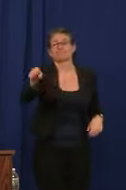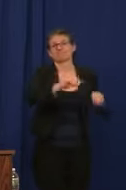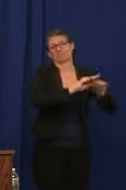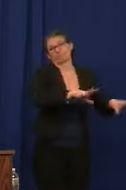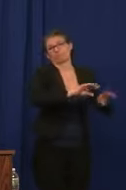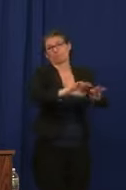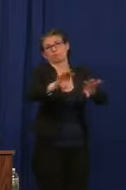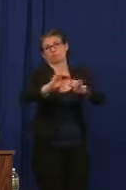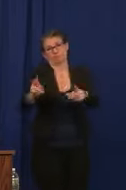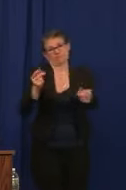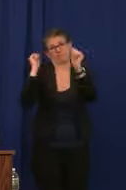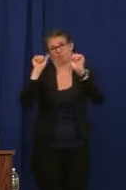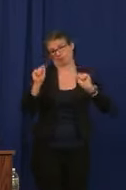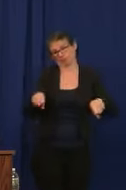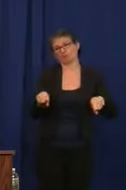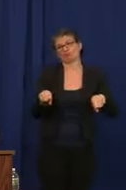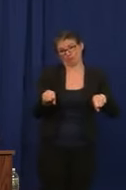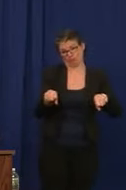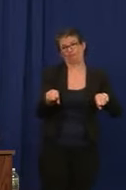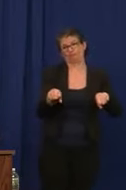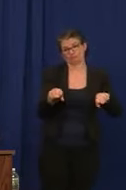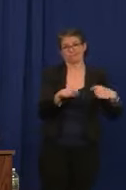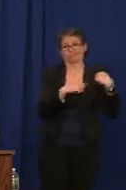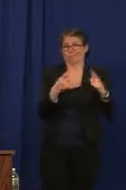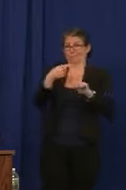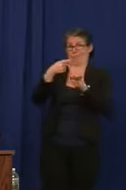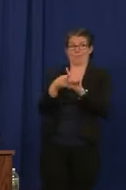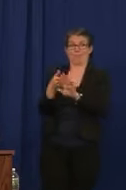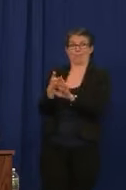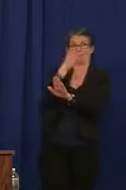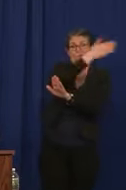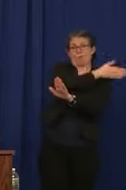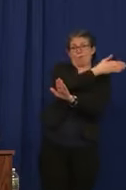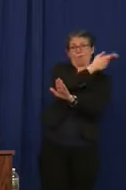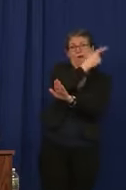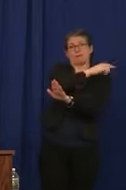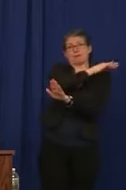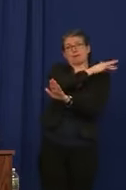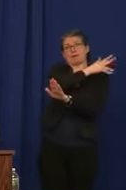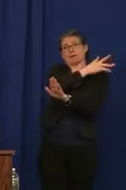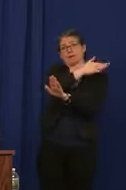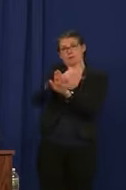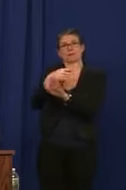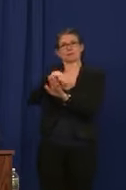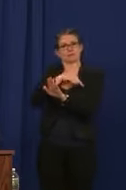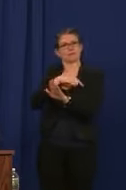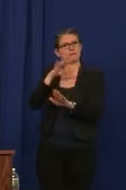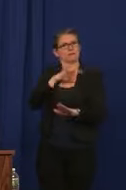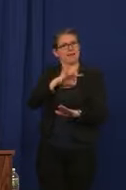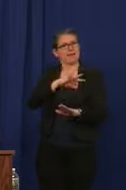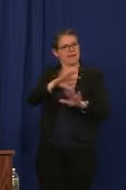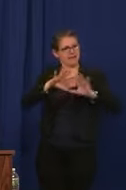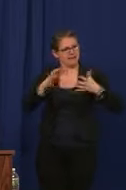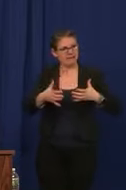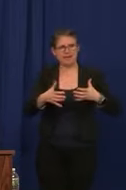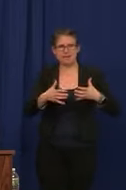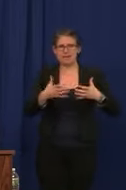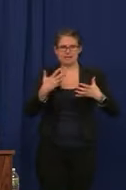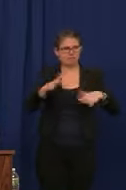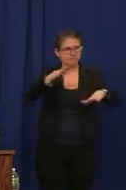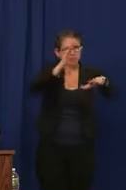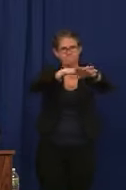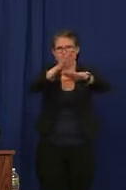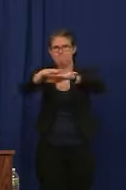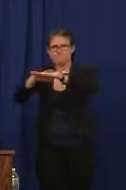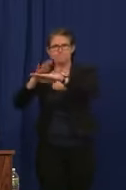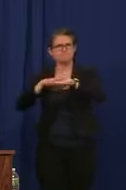through a health alert to all such long-term care facilities. One of the reasons we did that was in recognition of this possibility.